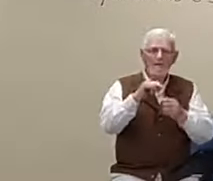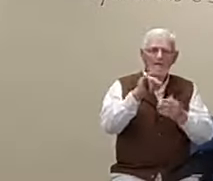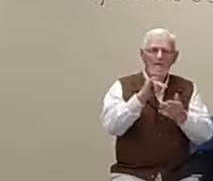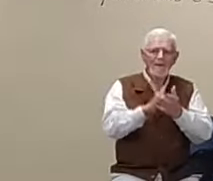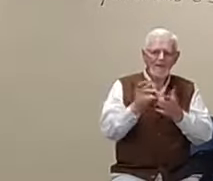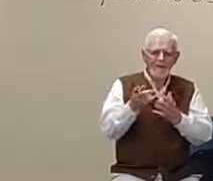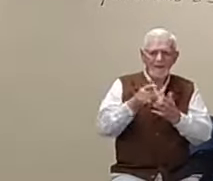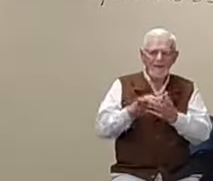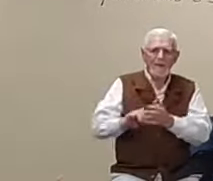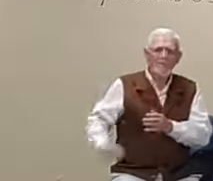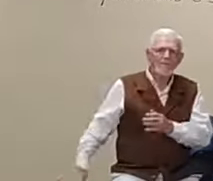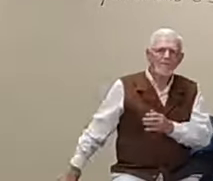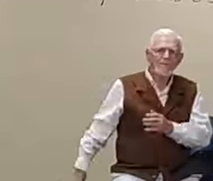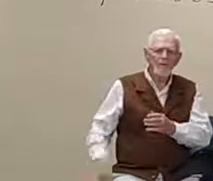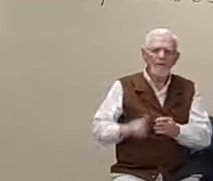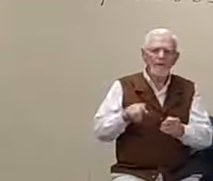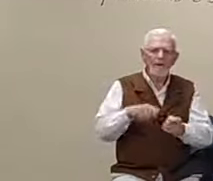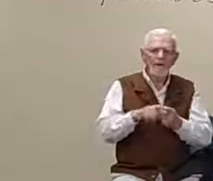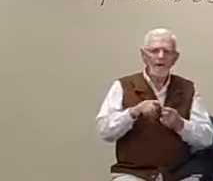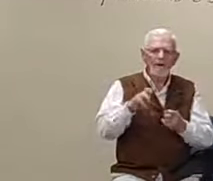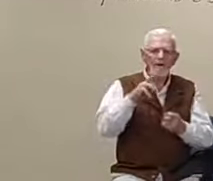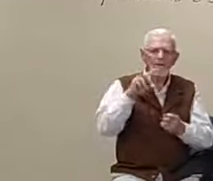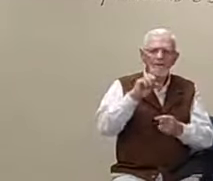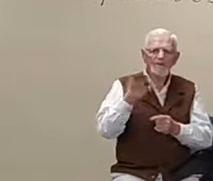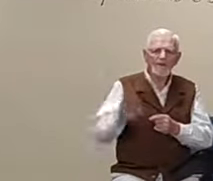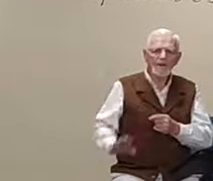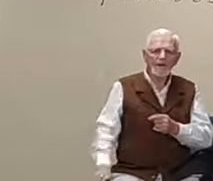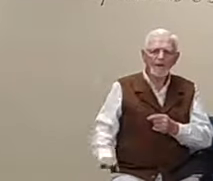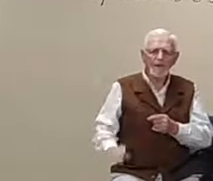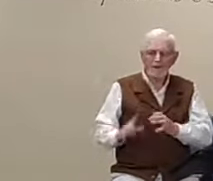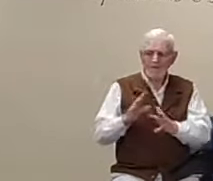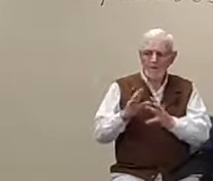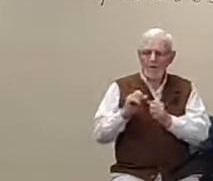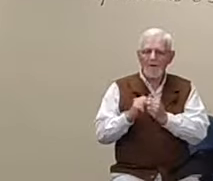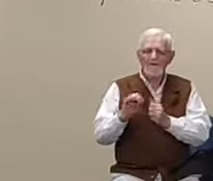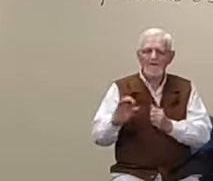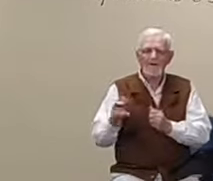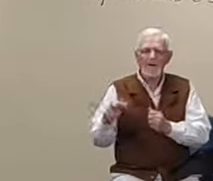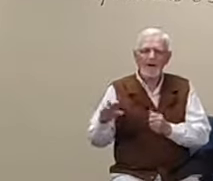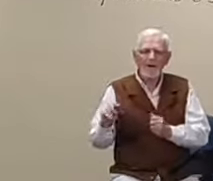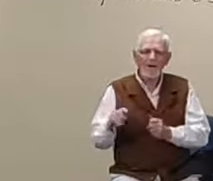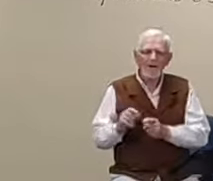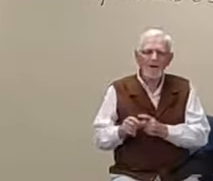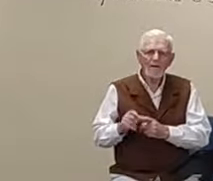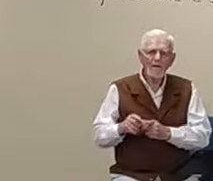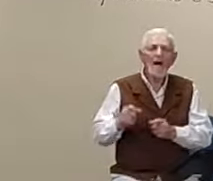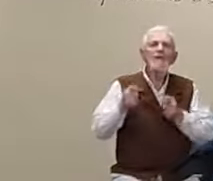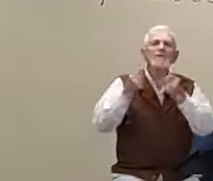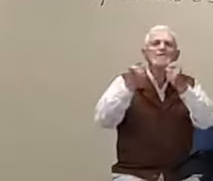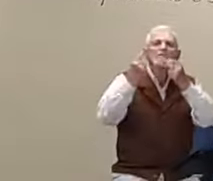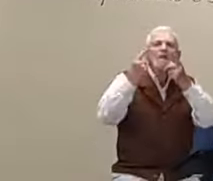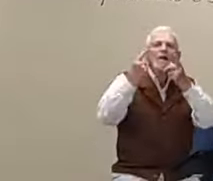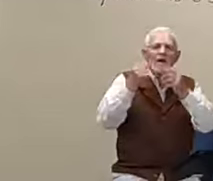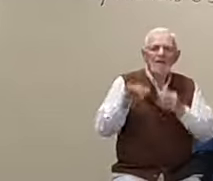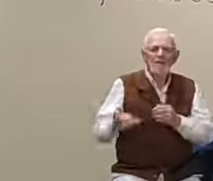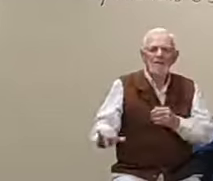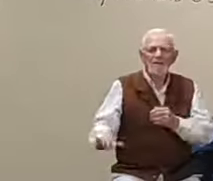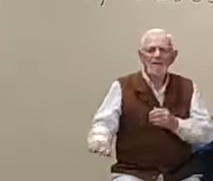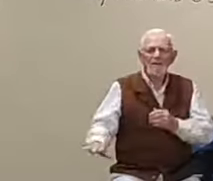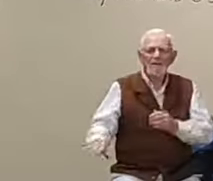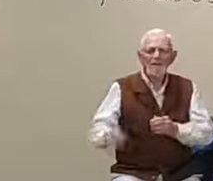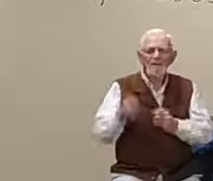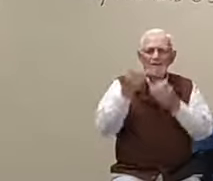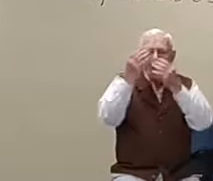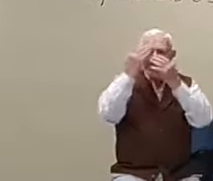in part shall be done away. When I was a child, I spake as a child. There it is, the words. I understood as a child. There it is,